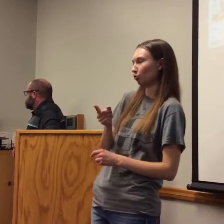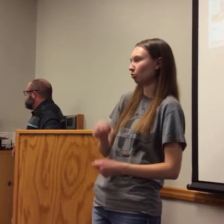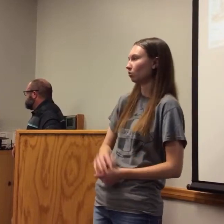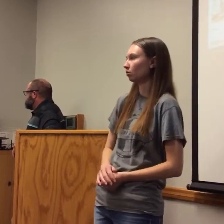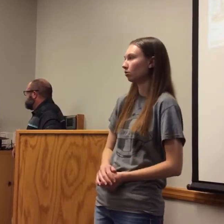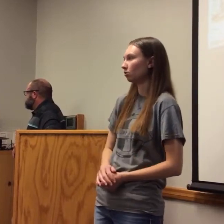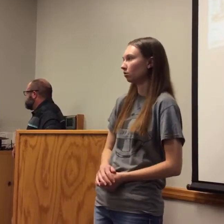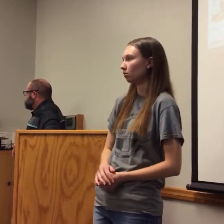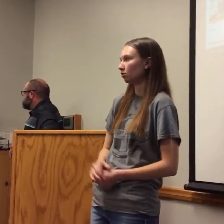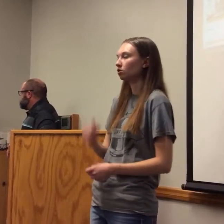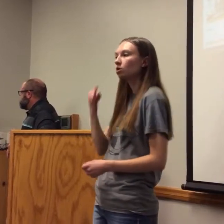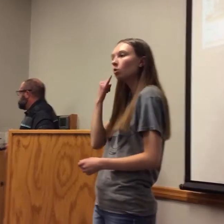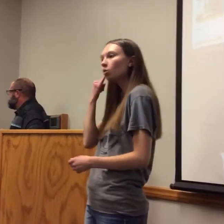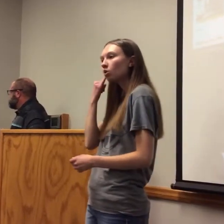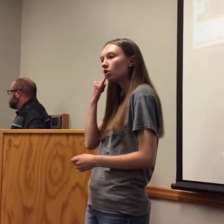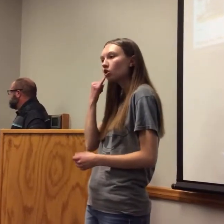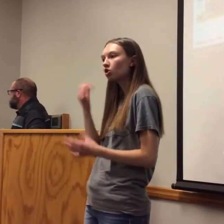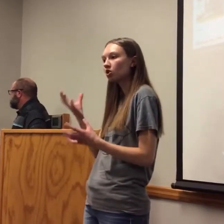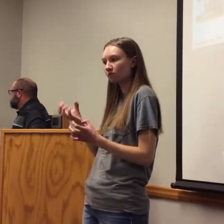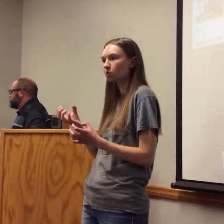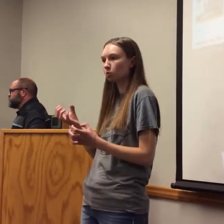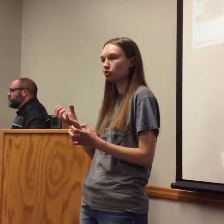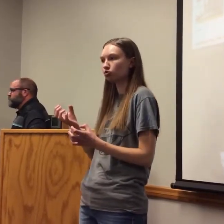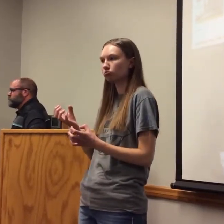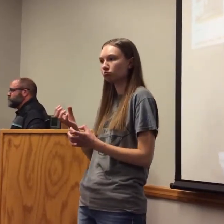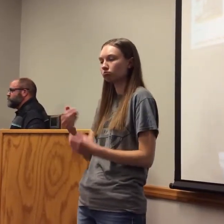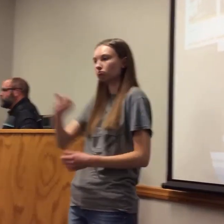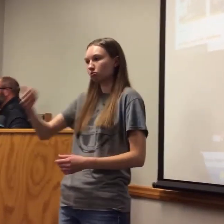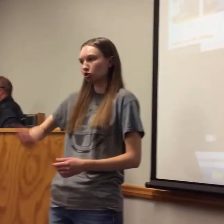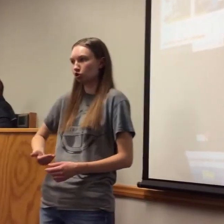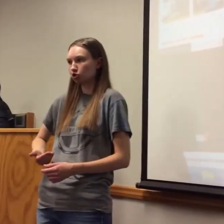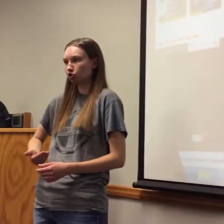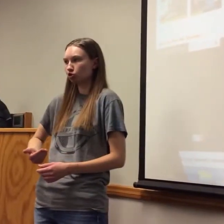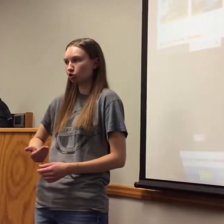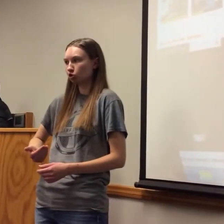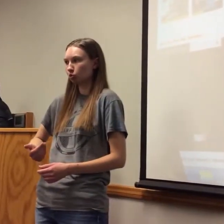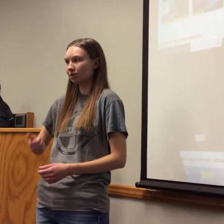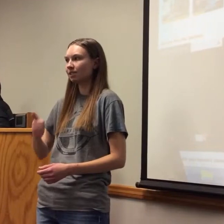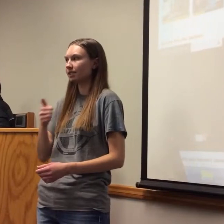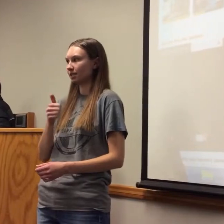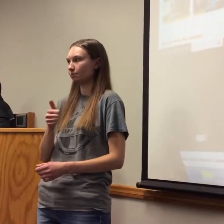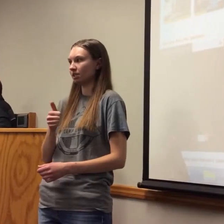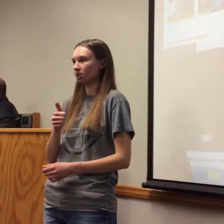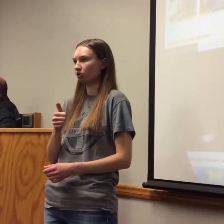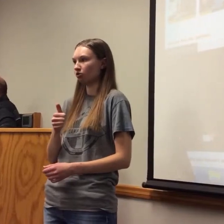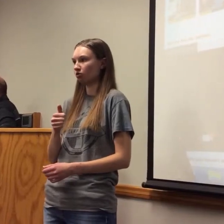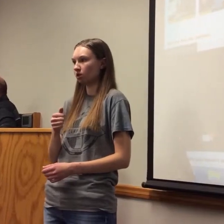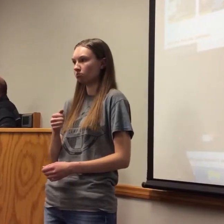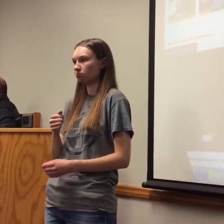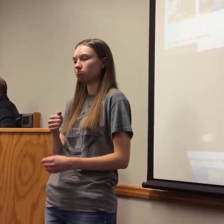So if he'd like to go ahead and introduce himself and tell a little bit about the program, that'd be great.